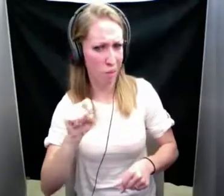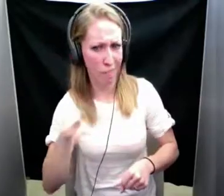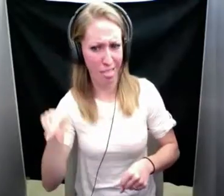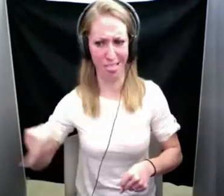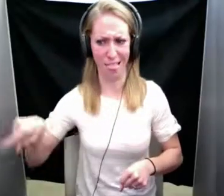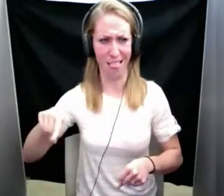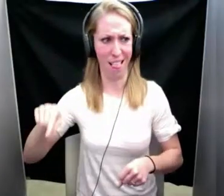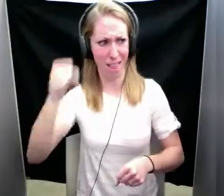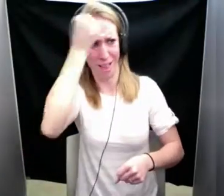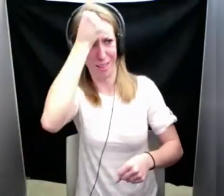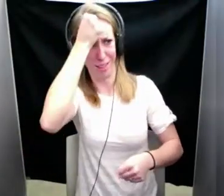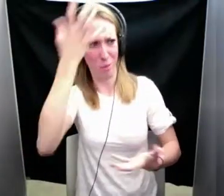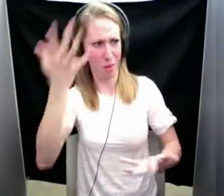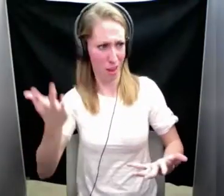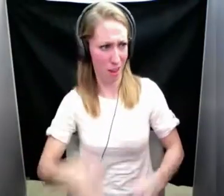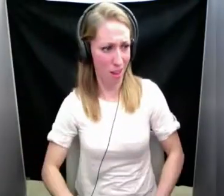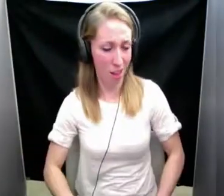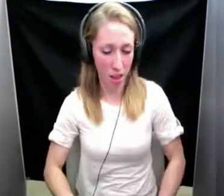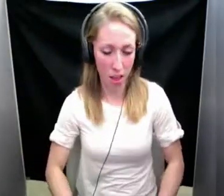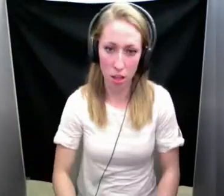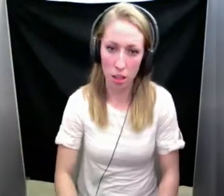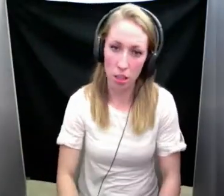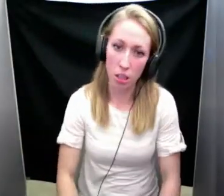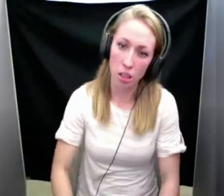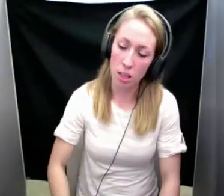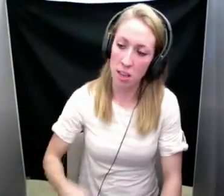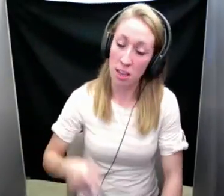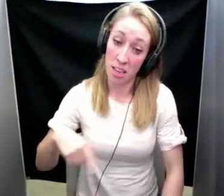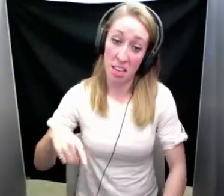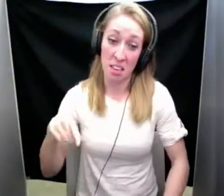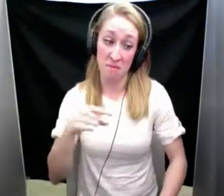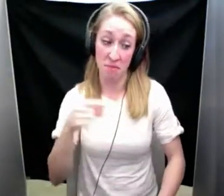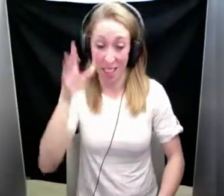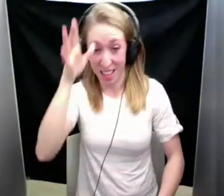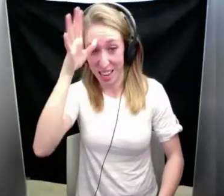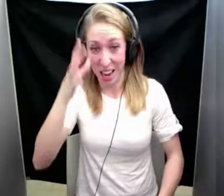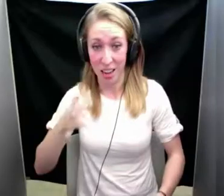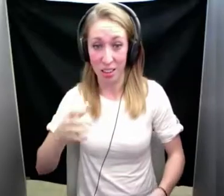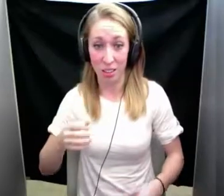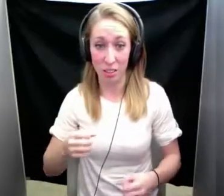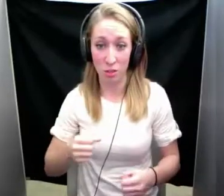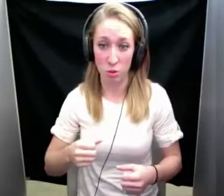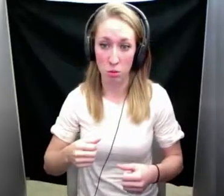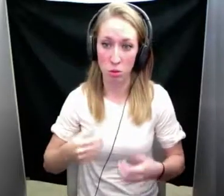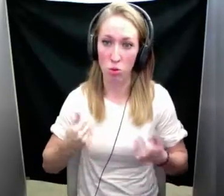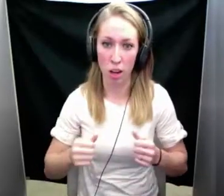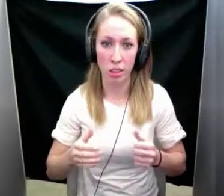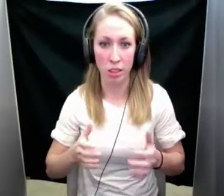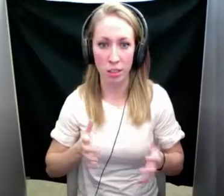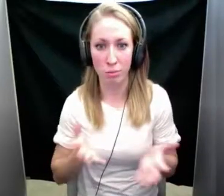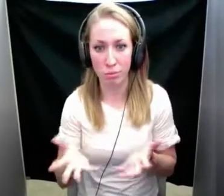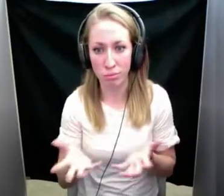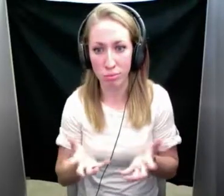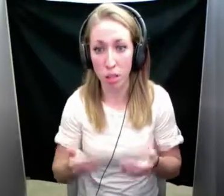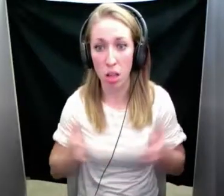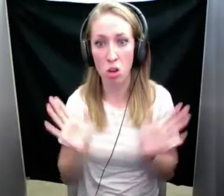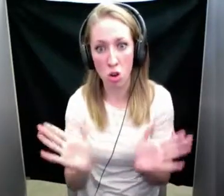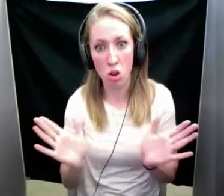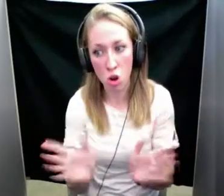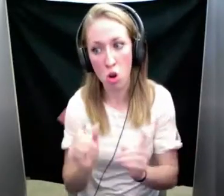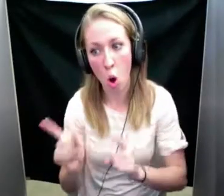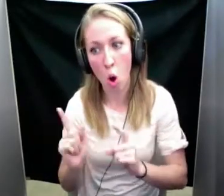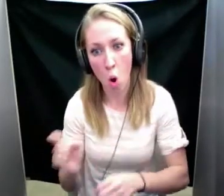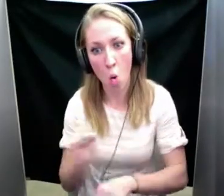Oh, they were whining, but he was kind of going after them and had told them about how he could do it. So finally, he got him around to his